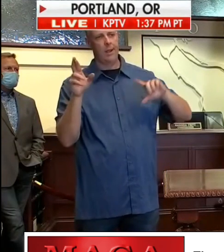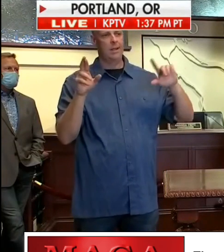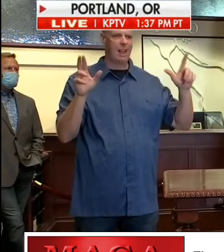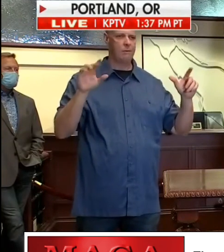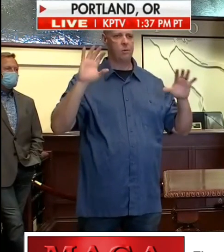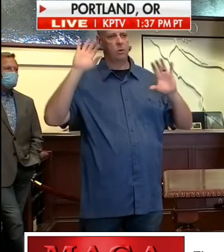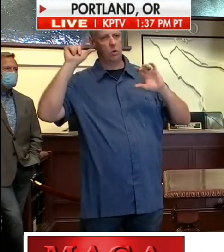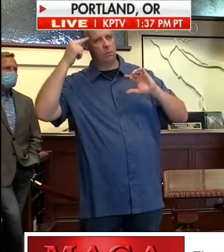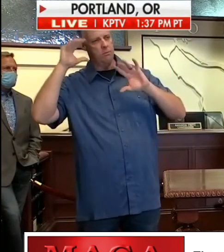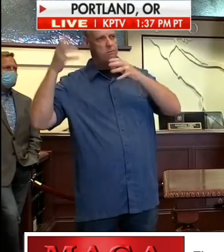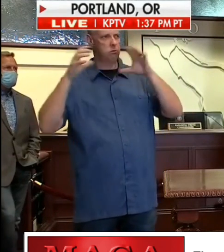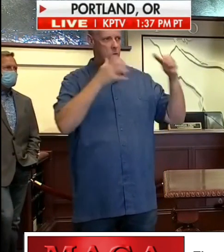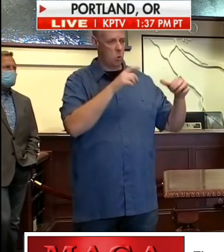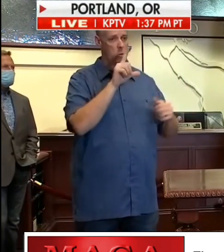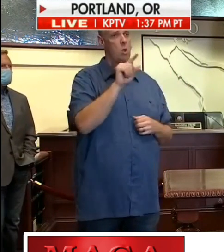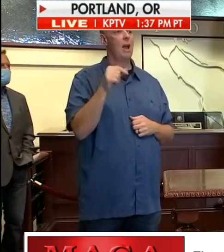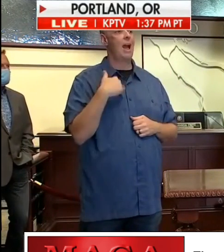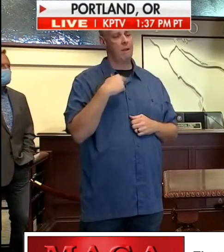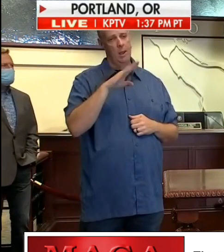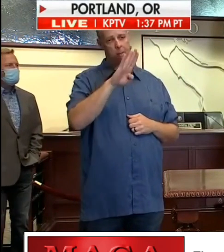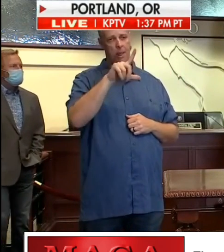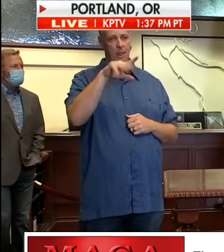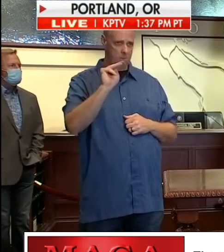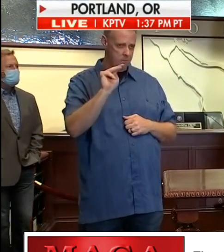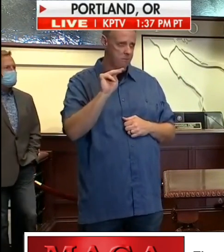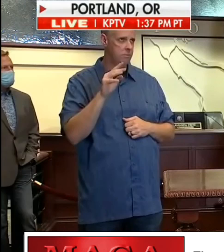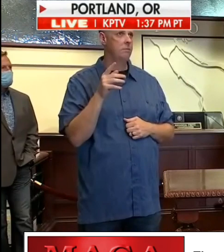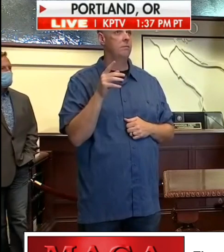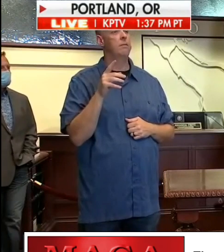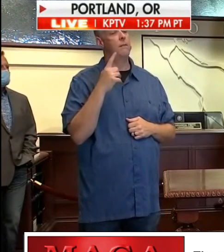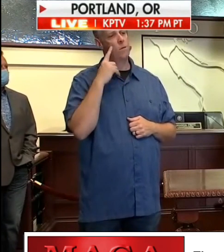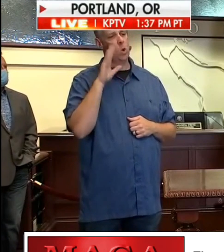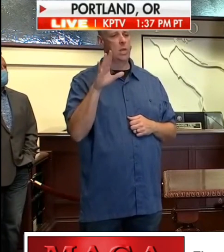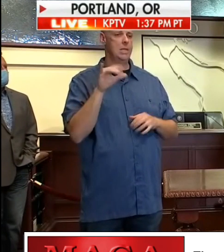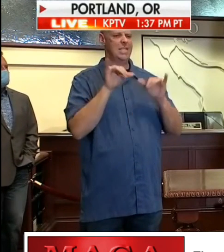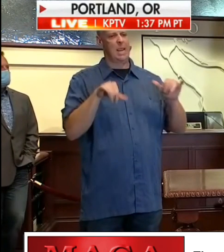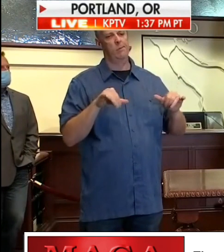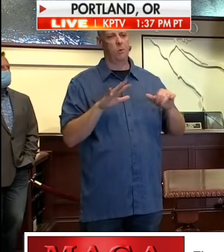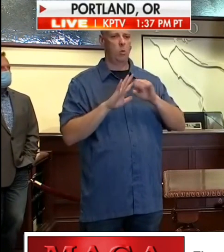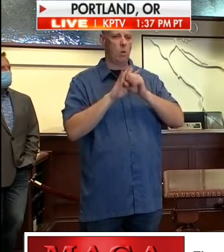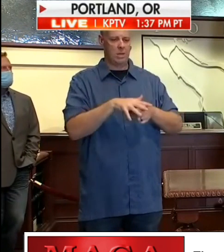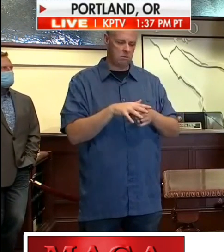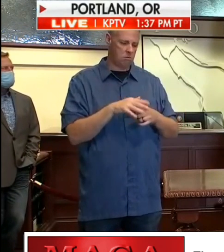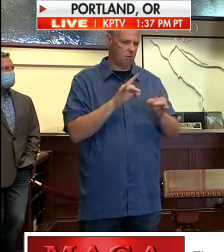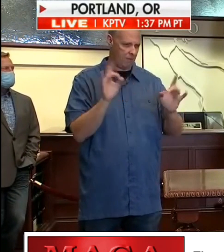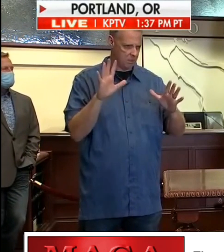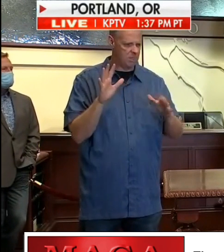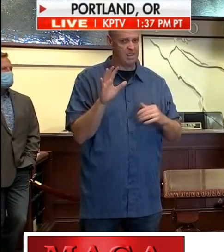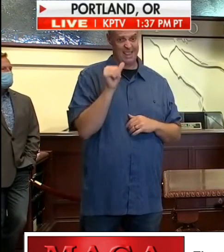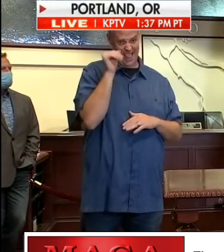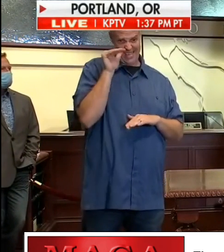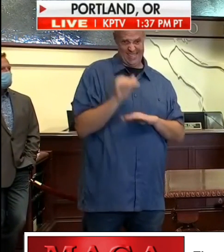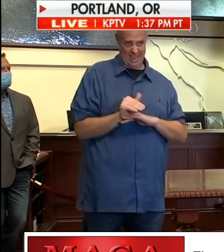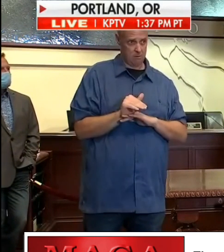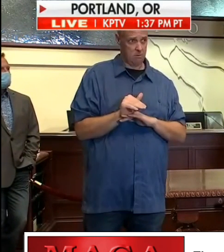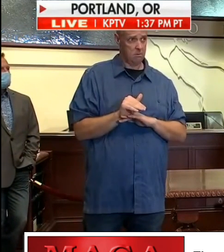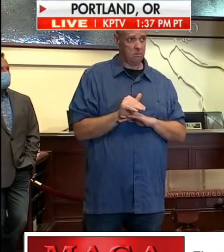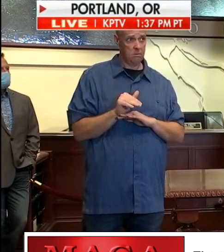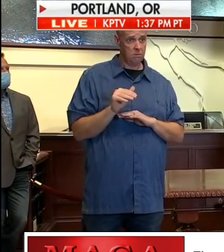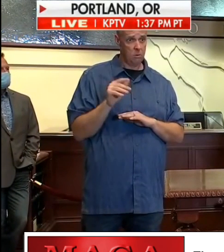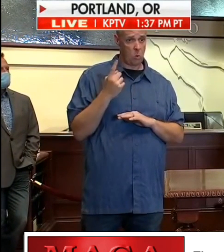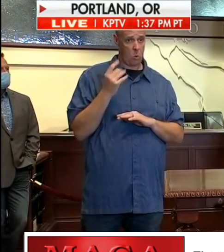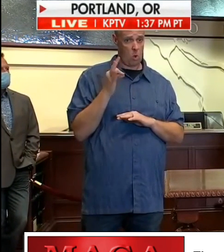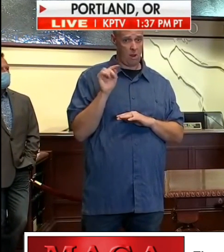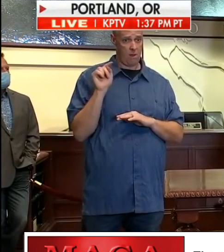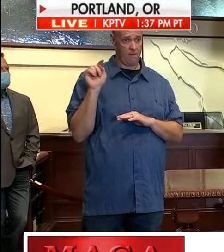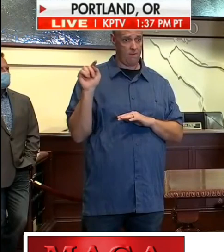park. In 2020, we've had the Black Lives Matter and the systemic racism violence. Was last night one of